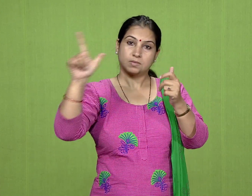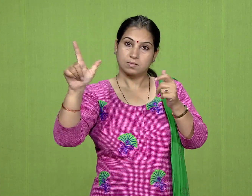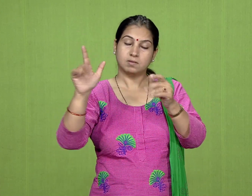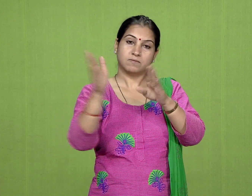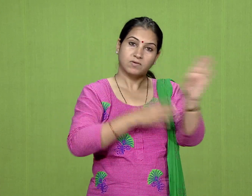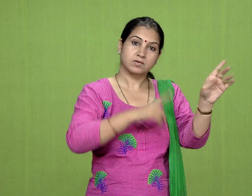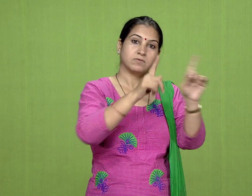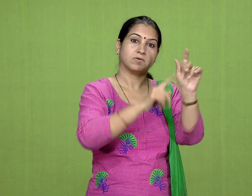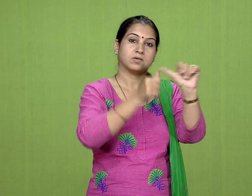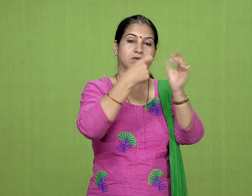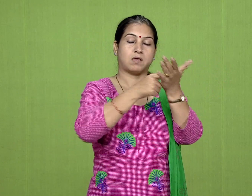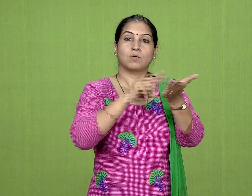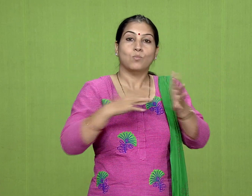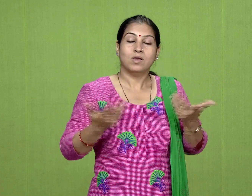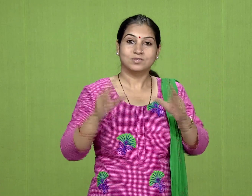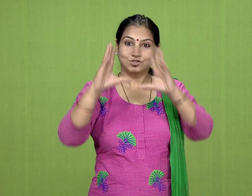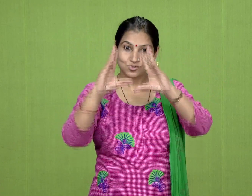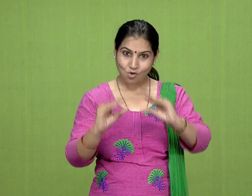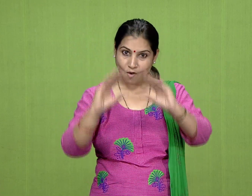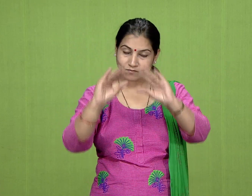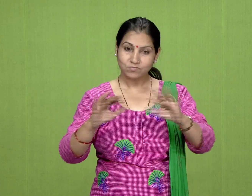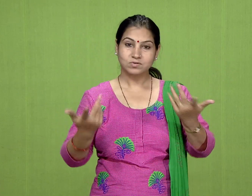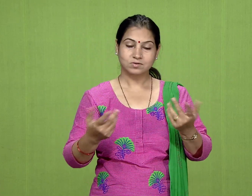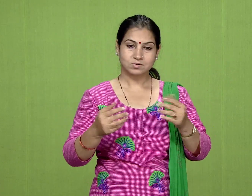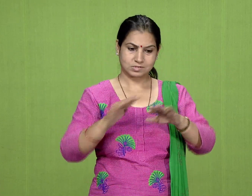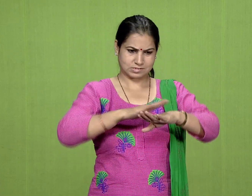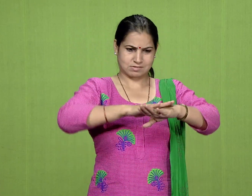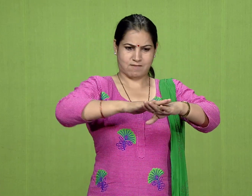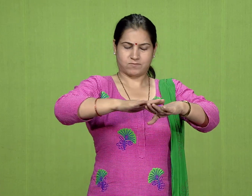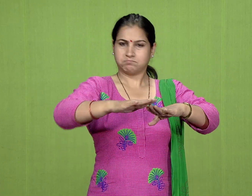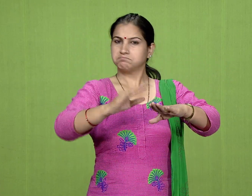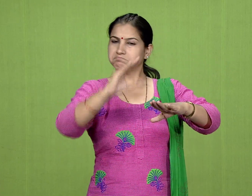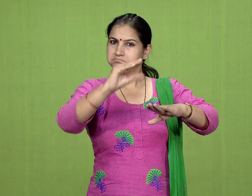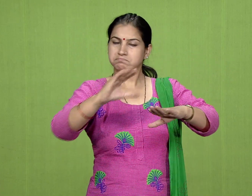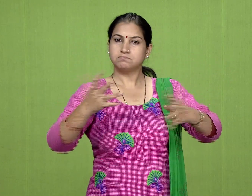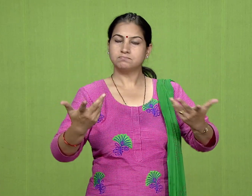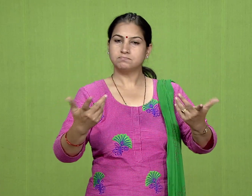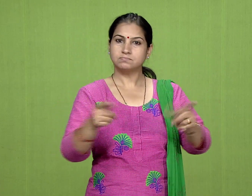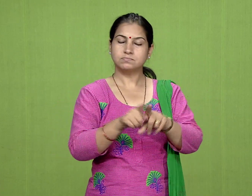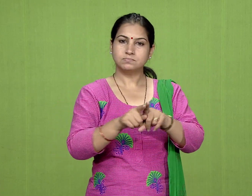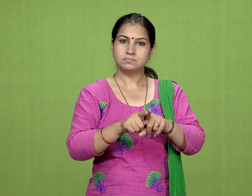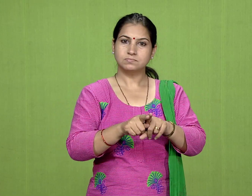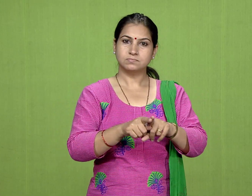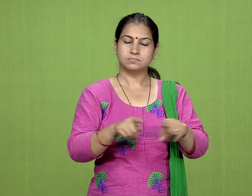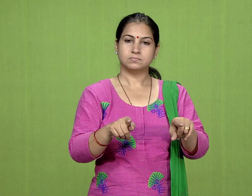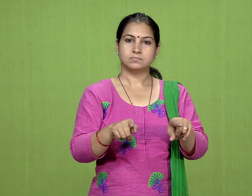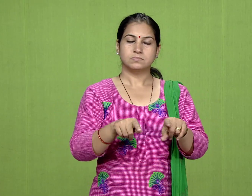because they are soft and fuzzy surface. They are used to make rugs